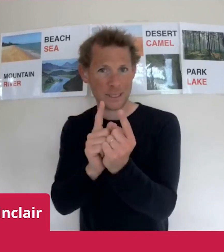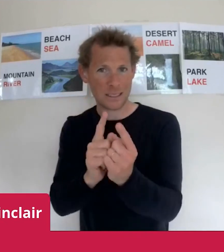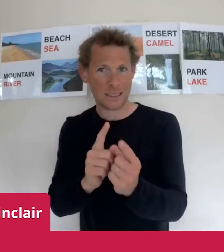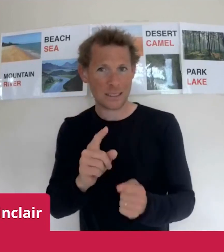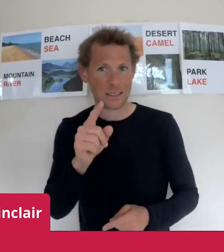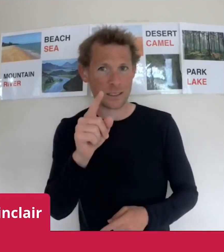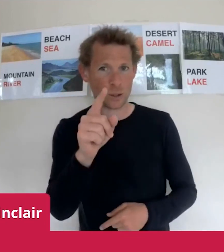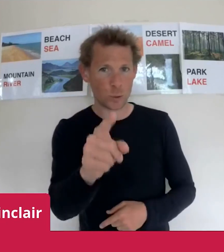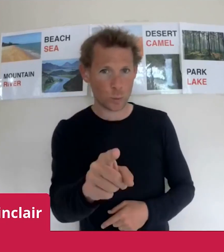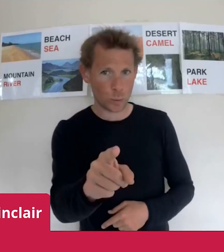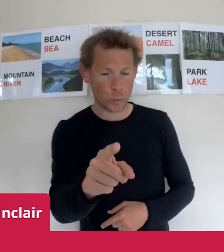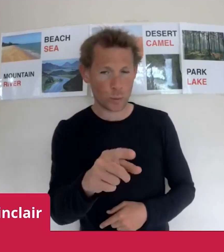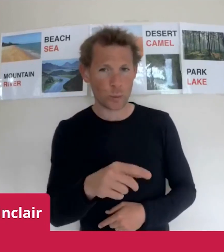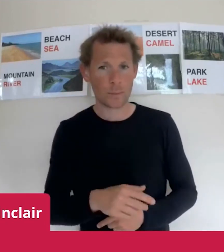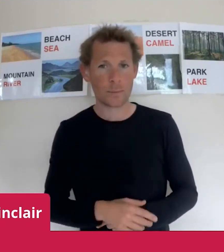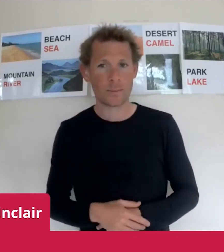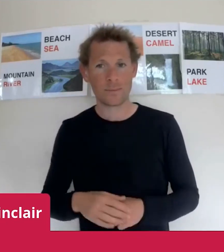Nice to meet you.